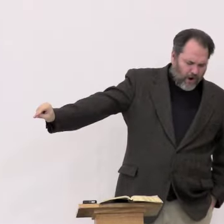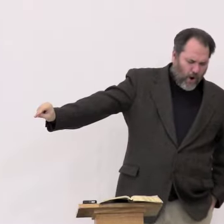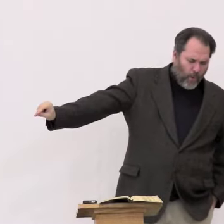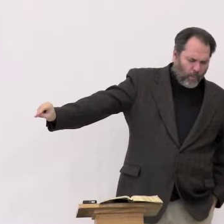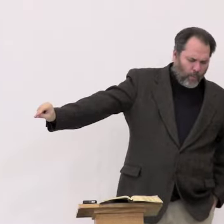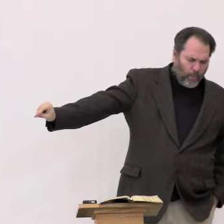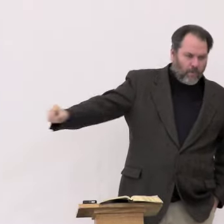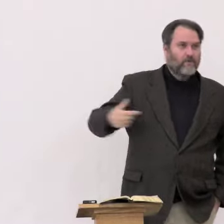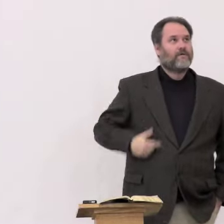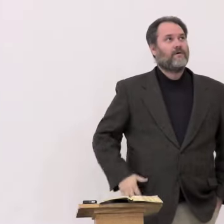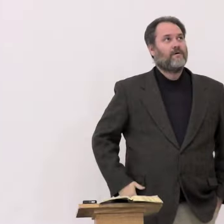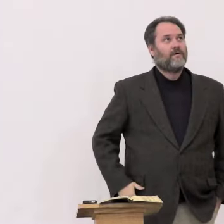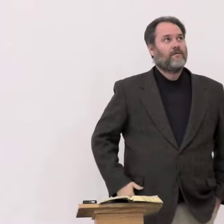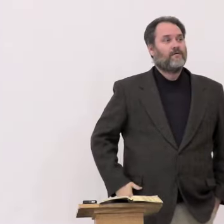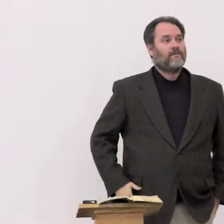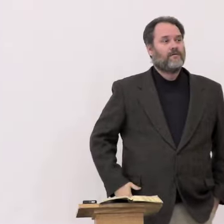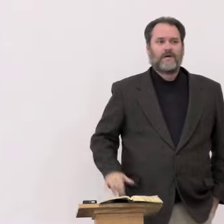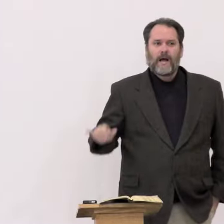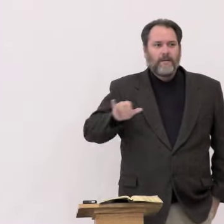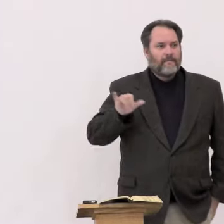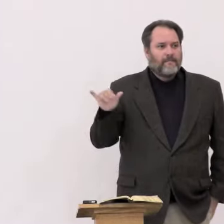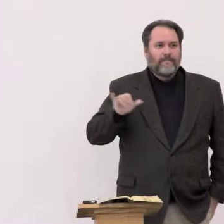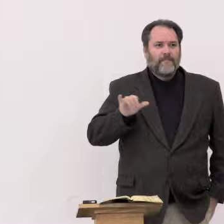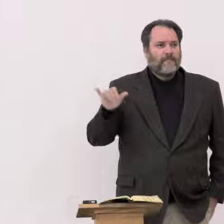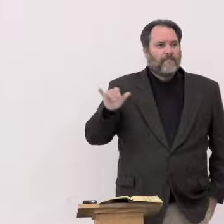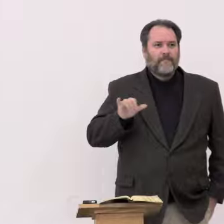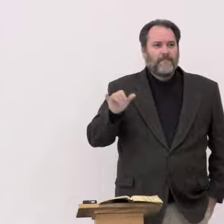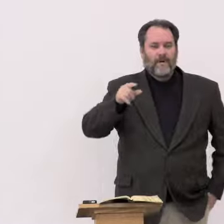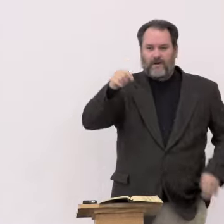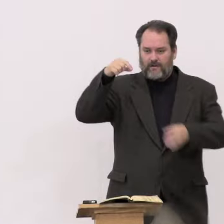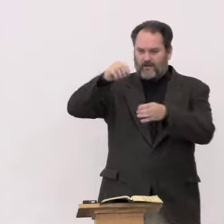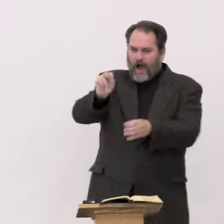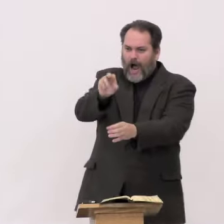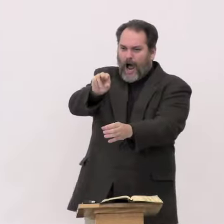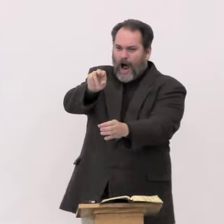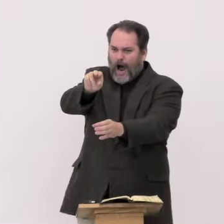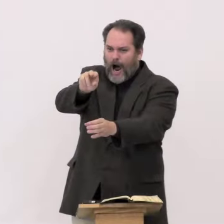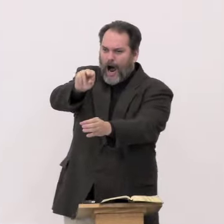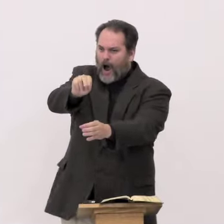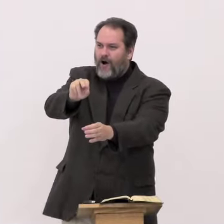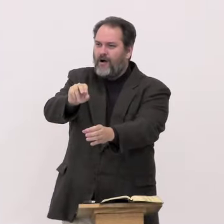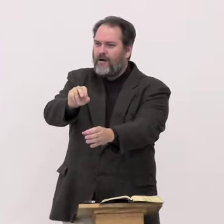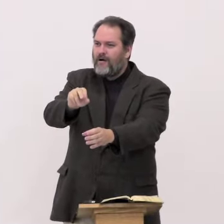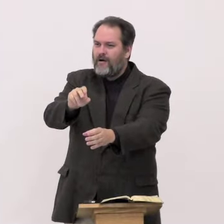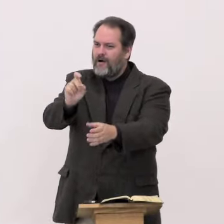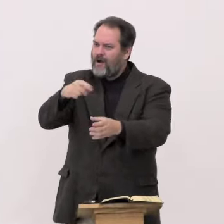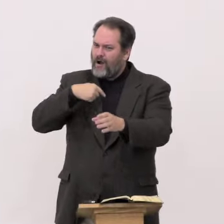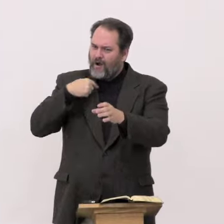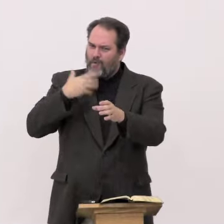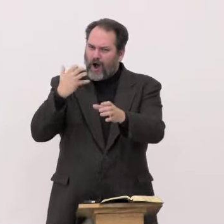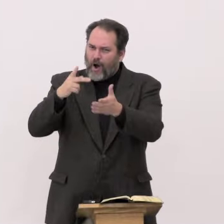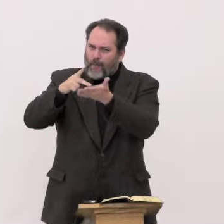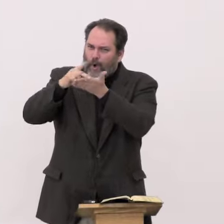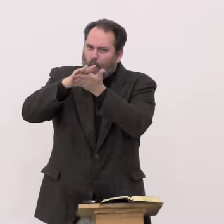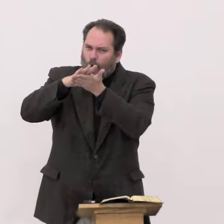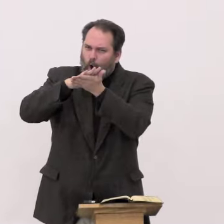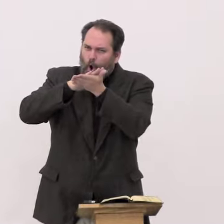a little bit sin. God will say no. It's just like with that. You put a little drop